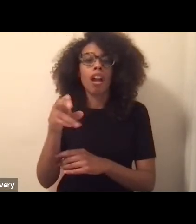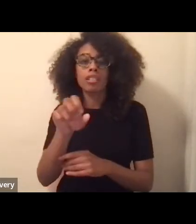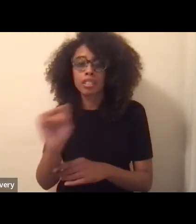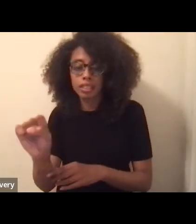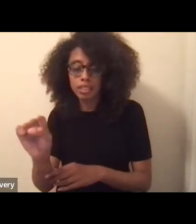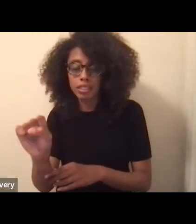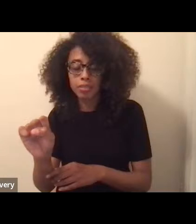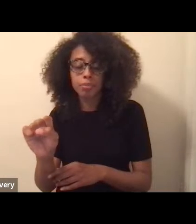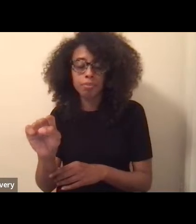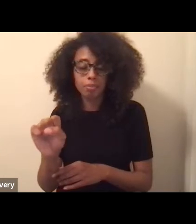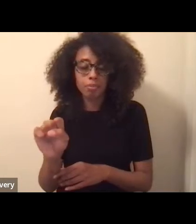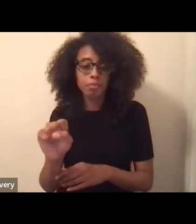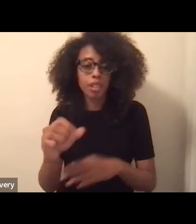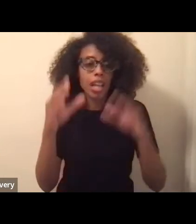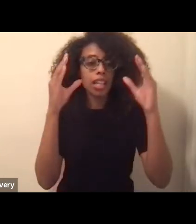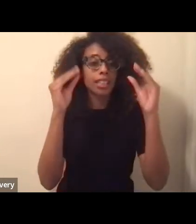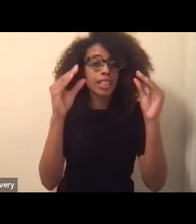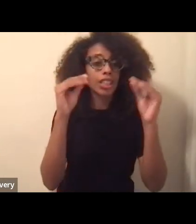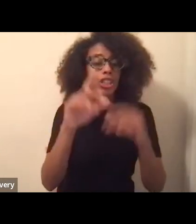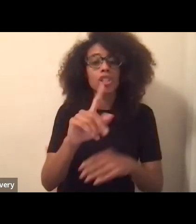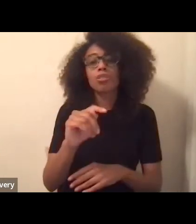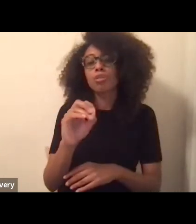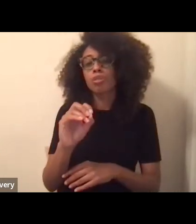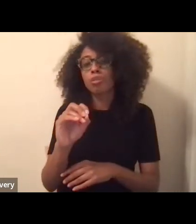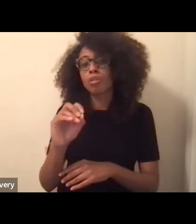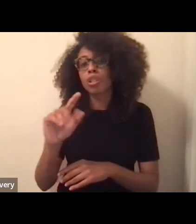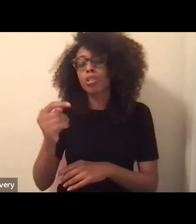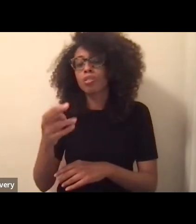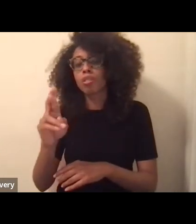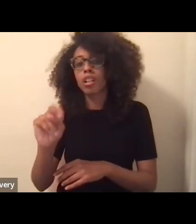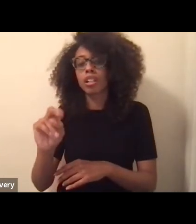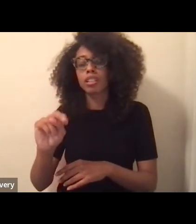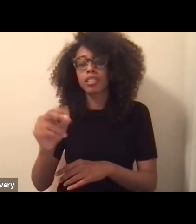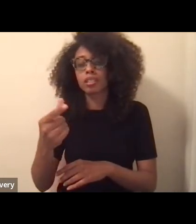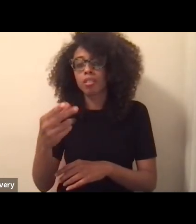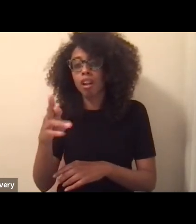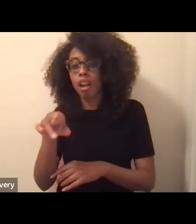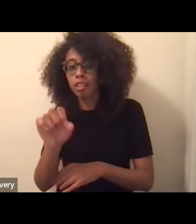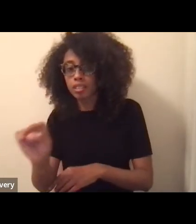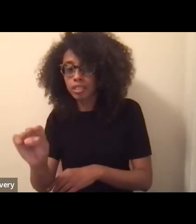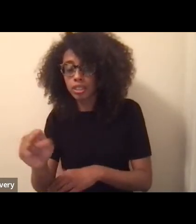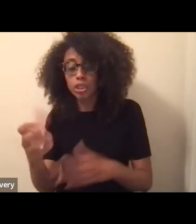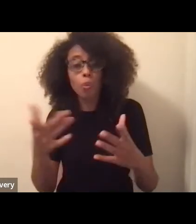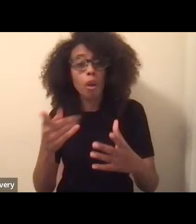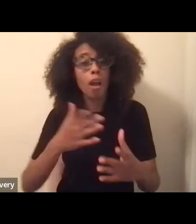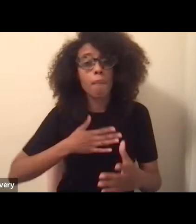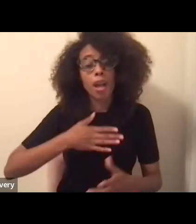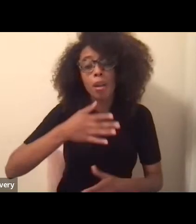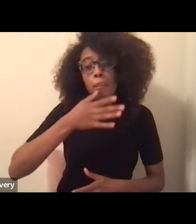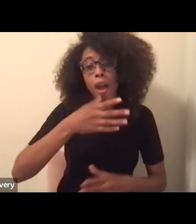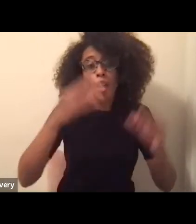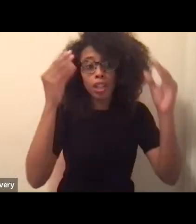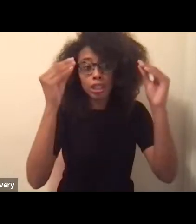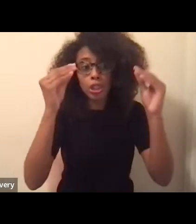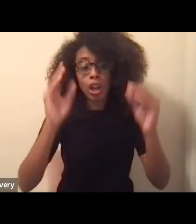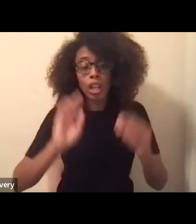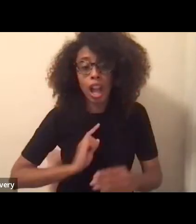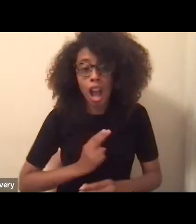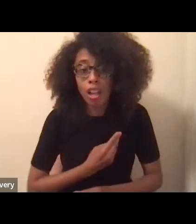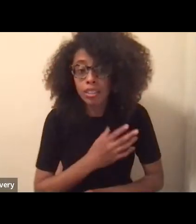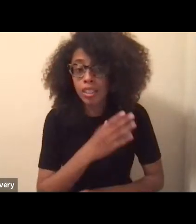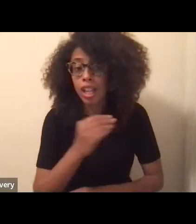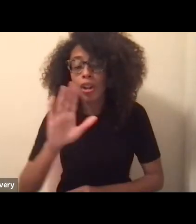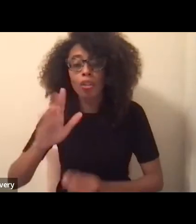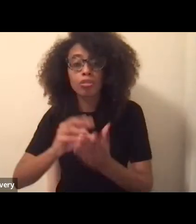transgress. That what my mother taught us and what she taught her